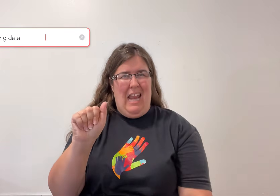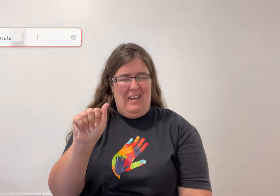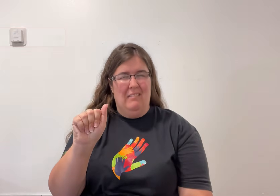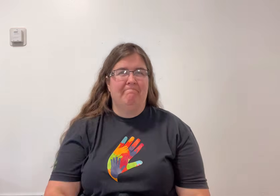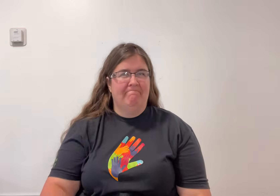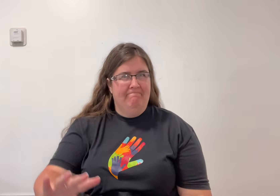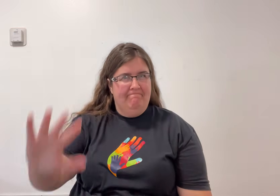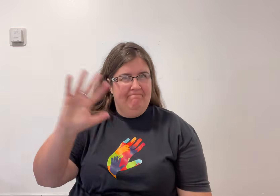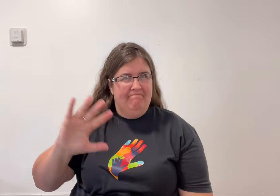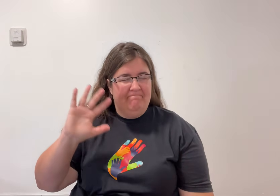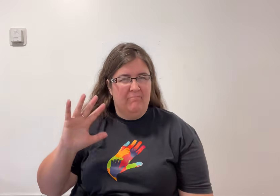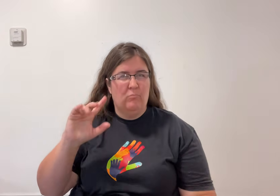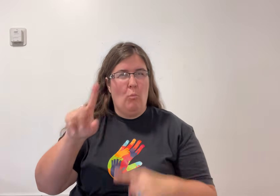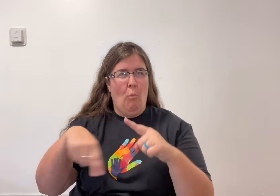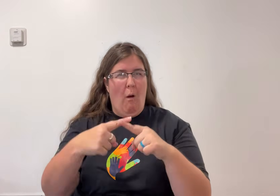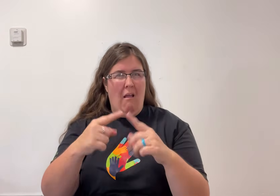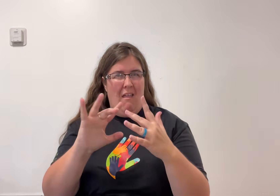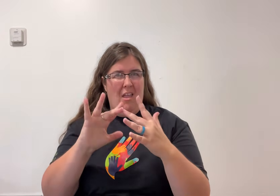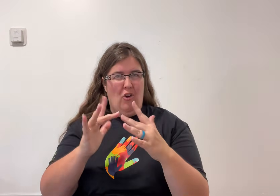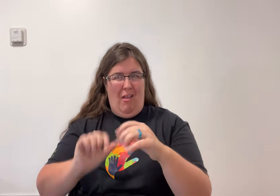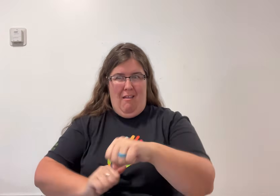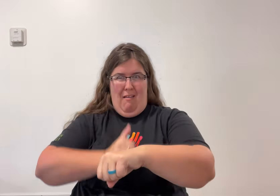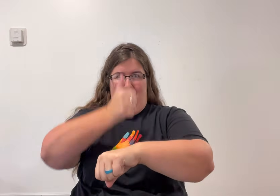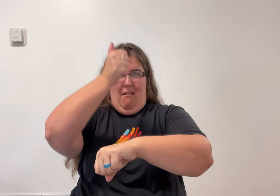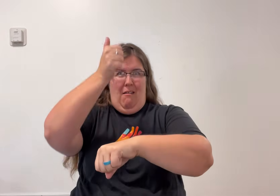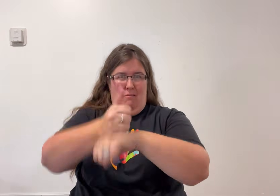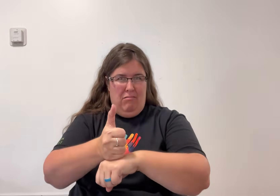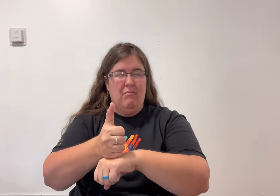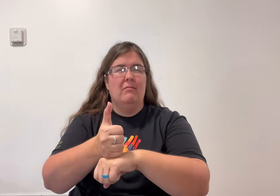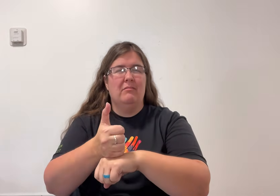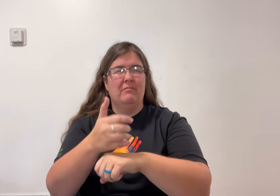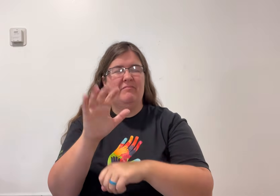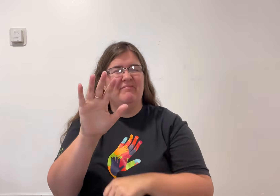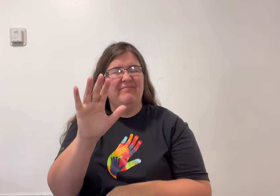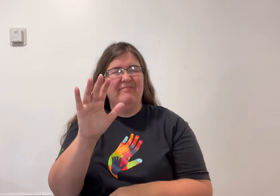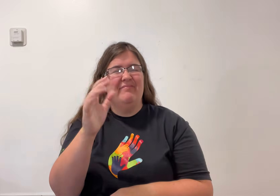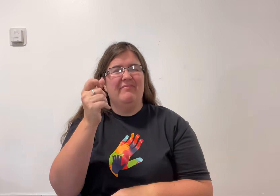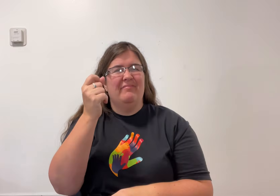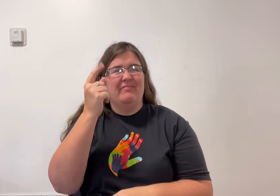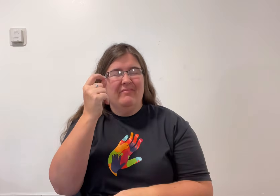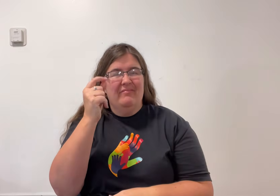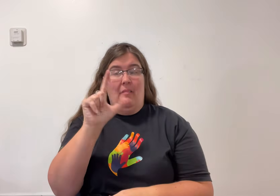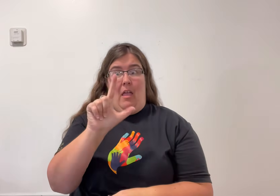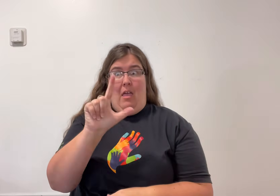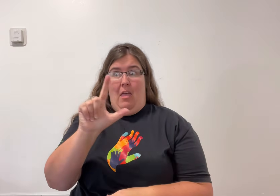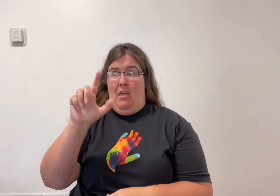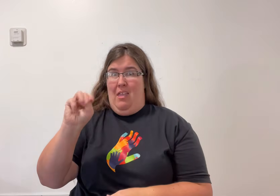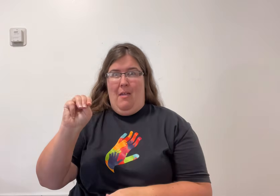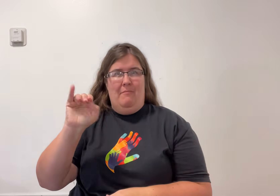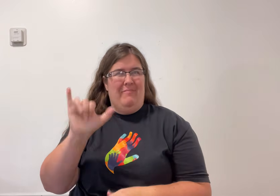training data for LLMs. Back in the day when the World Wide Web was first established, AIs would have been